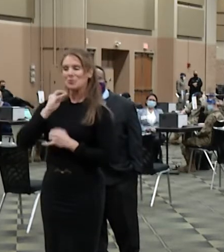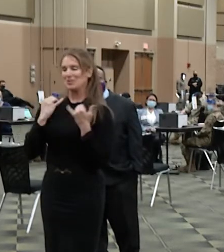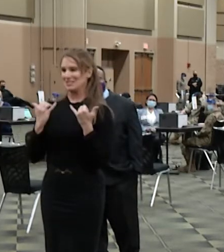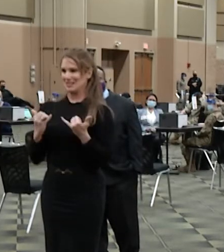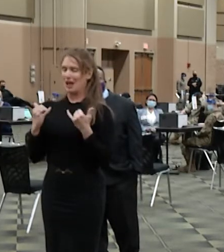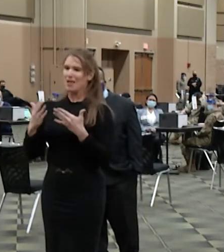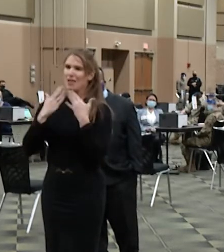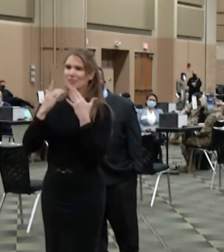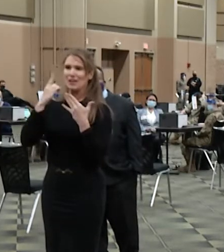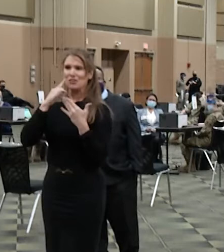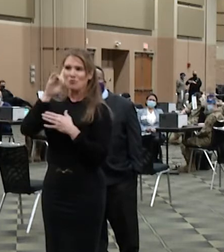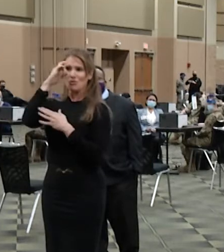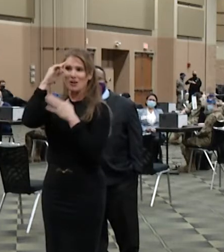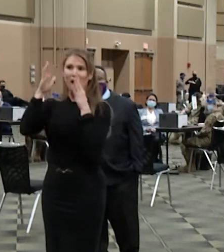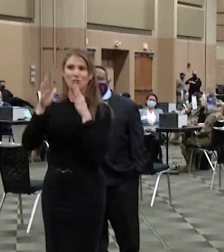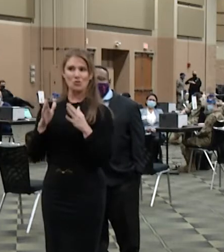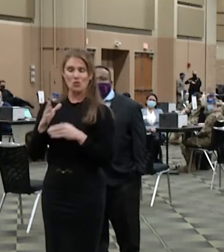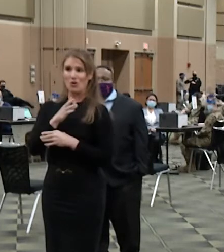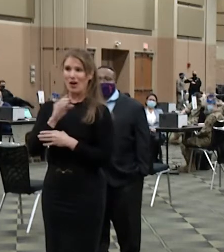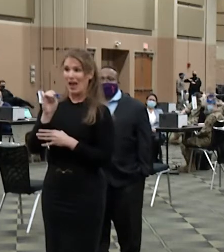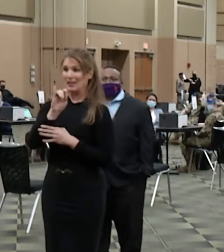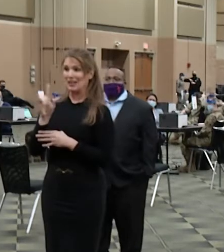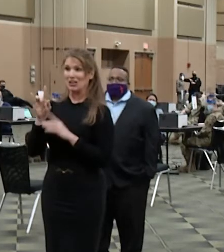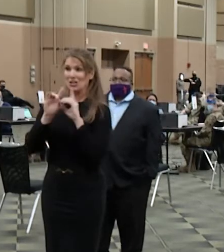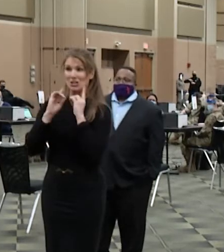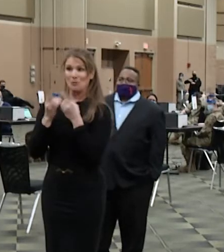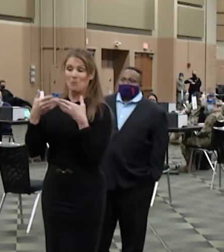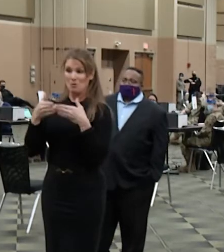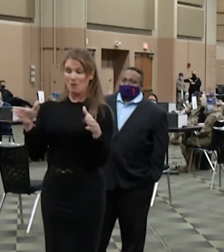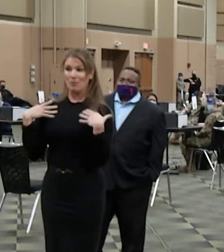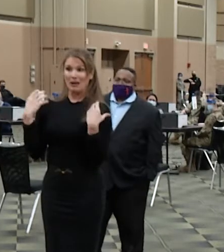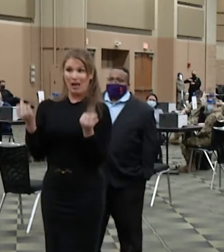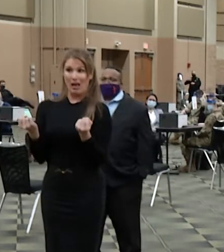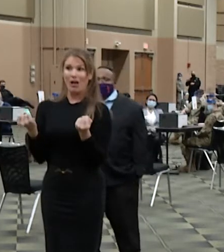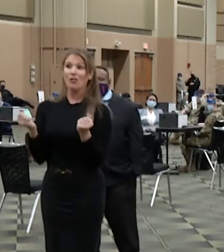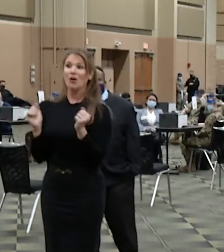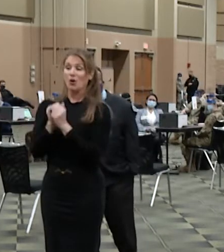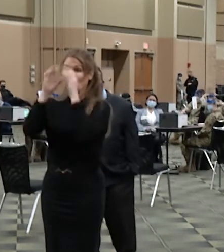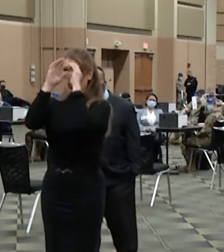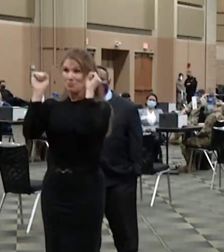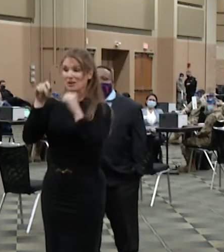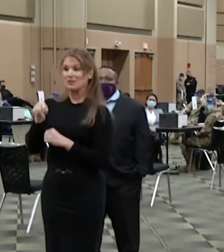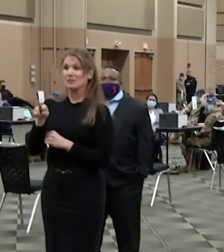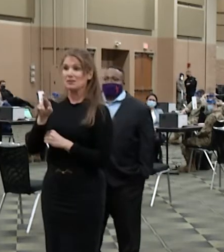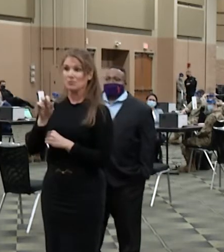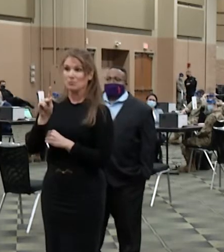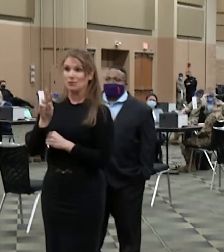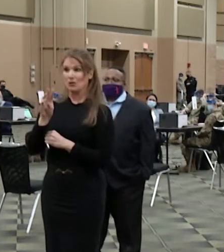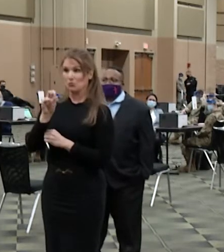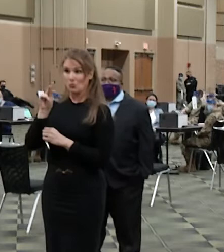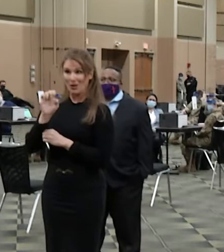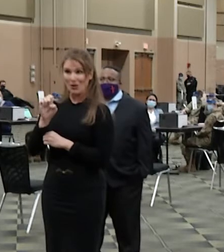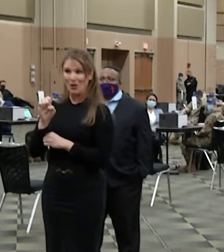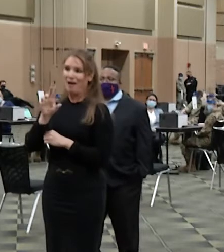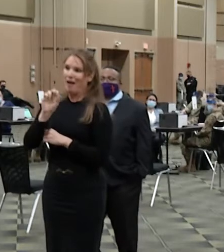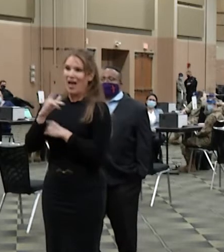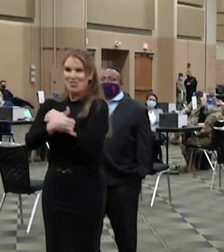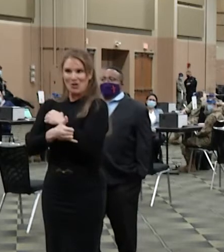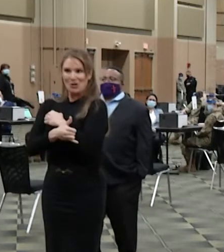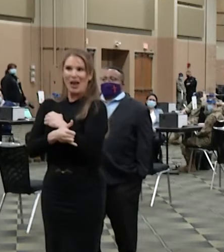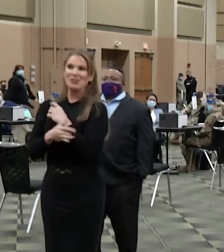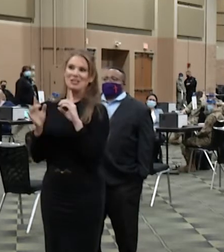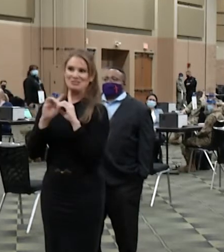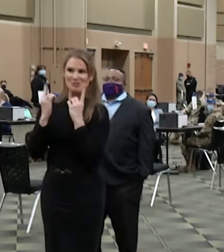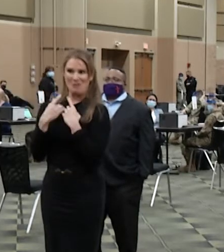today. Thank you to the Governor and Illinois Department of Public Health, along with President Preckwinkle and Cook County Department of Public Health,